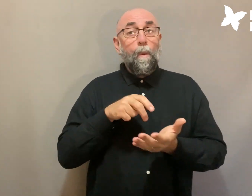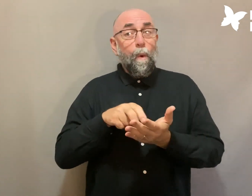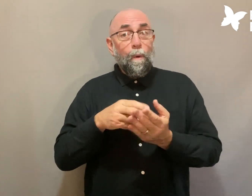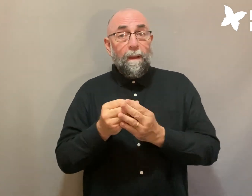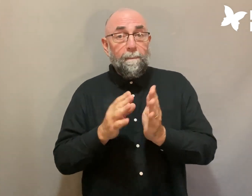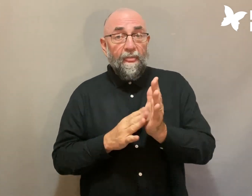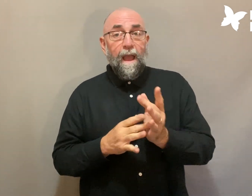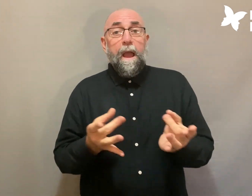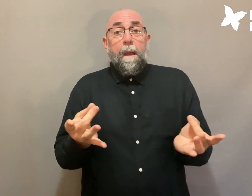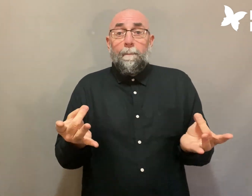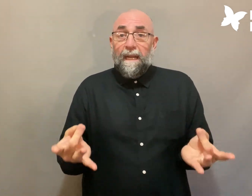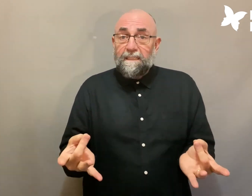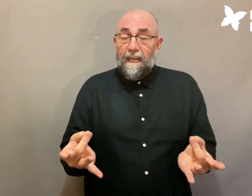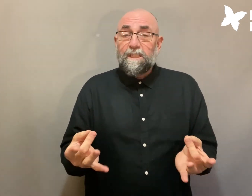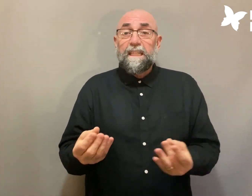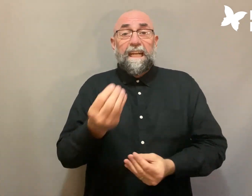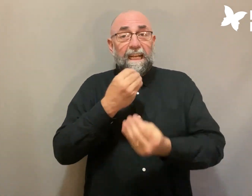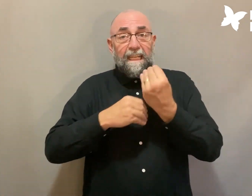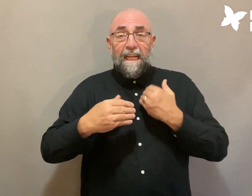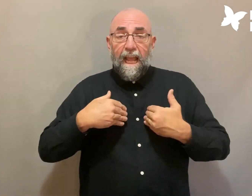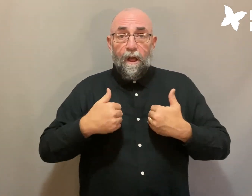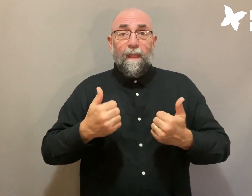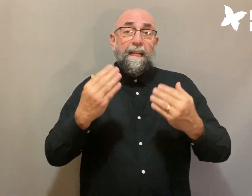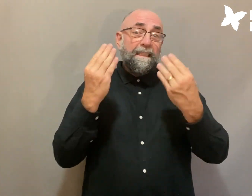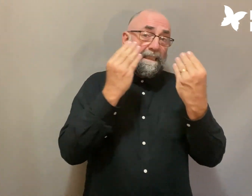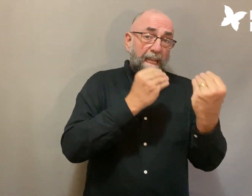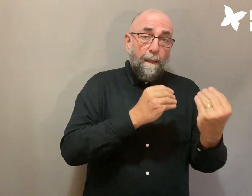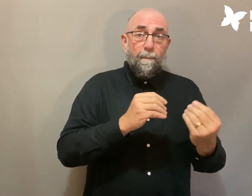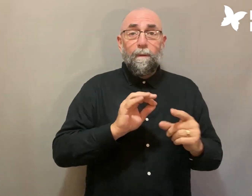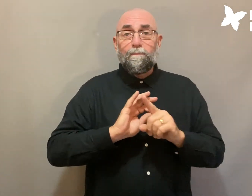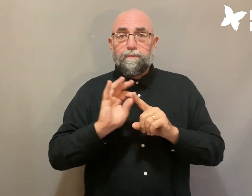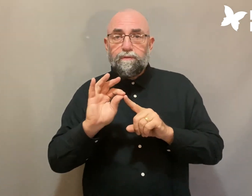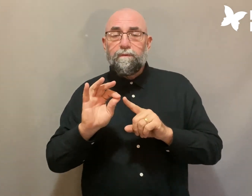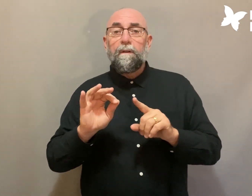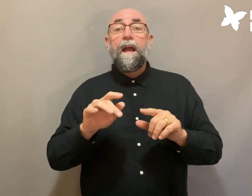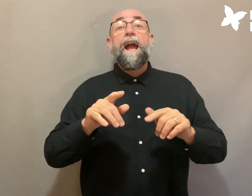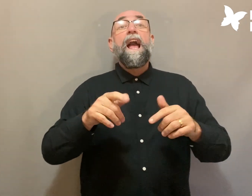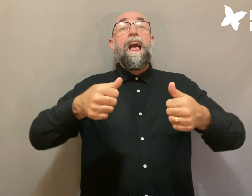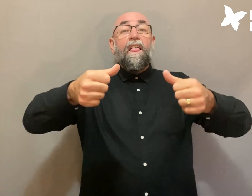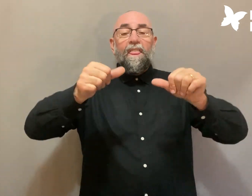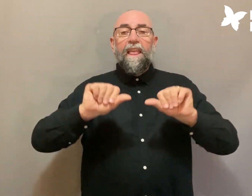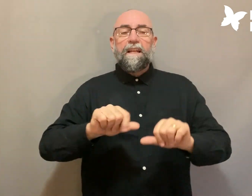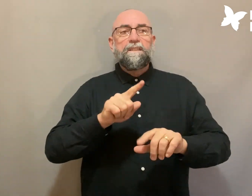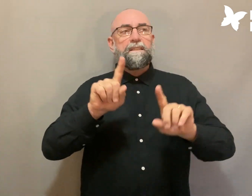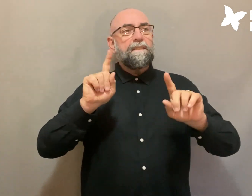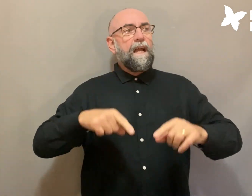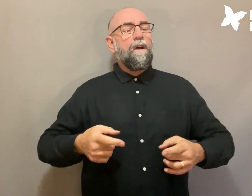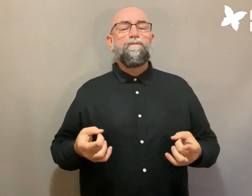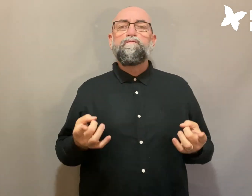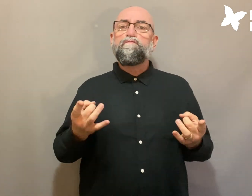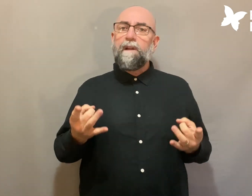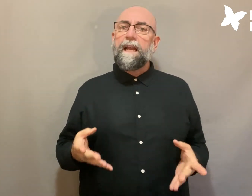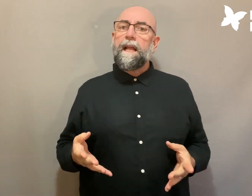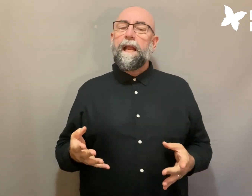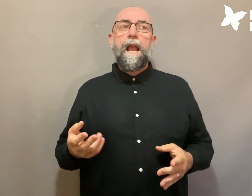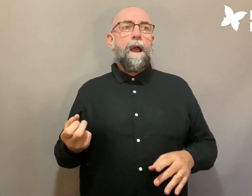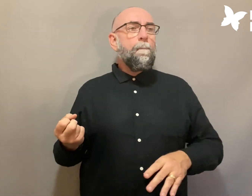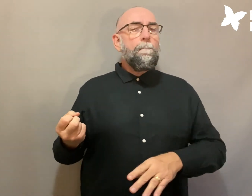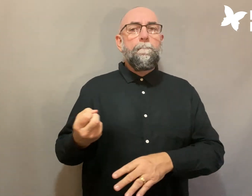meditation, eating better, sleeping better, and eventually she felt ready to return to what she had always felt she